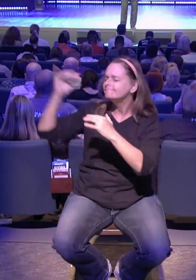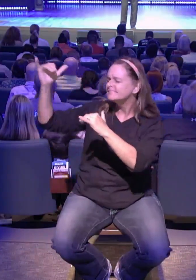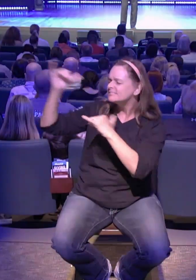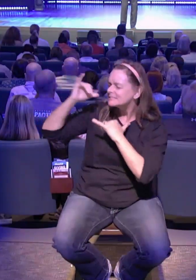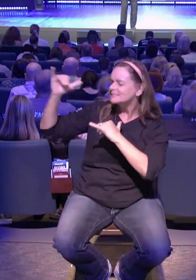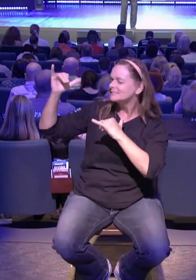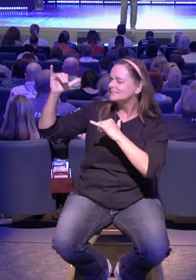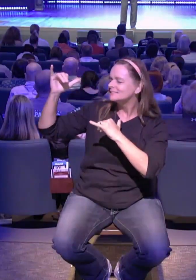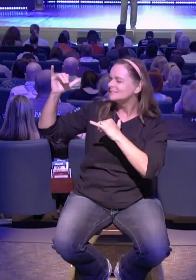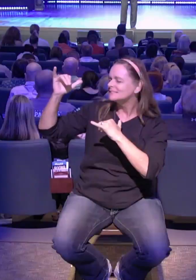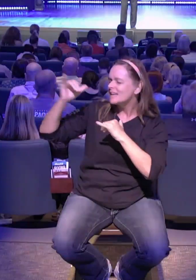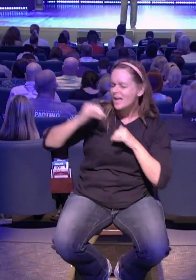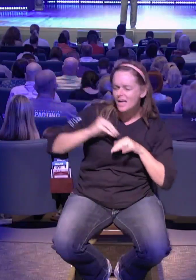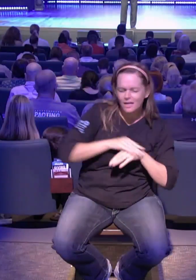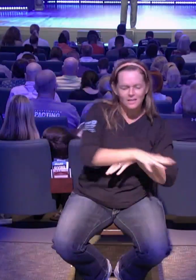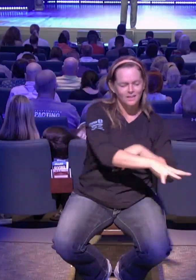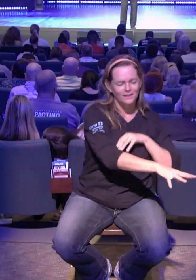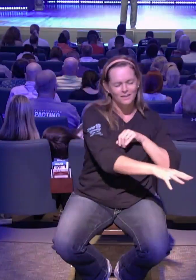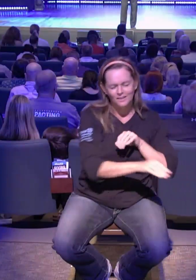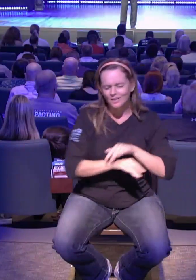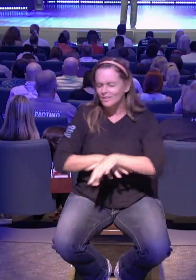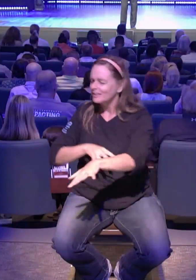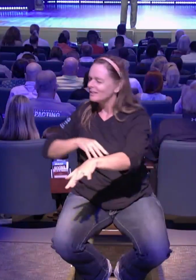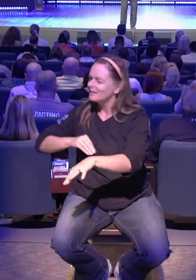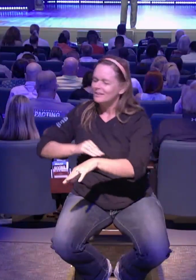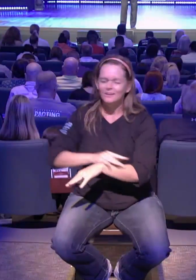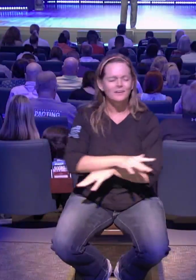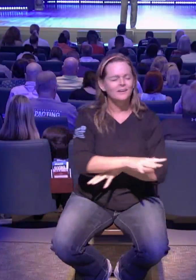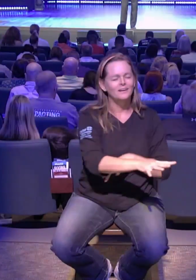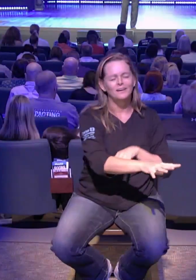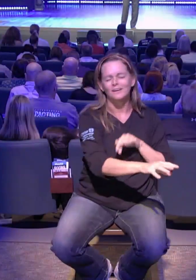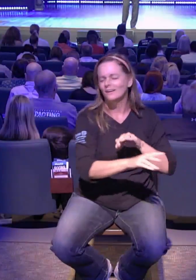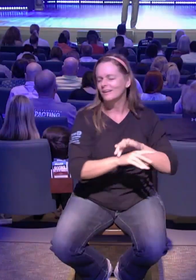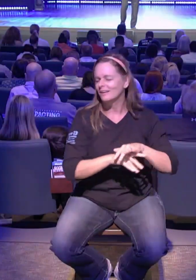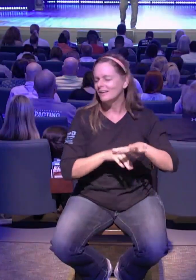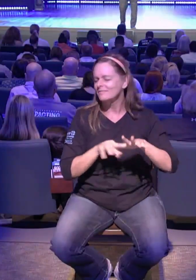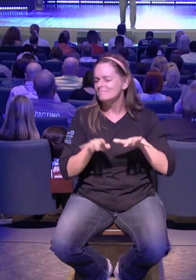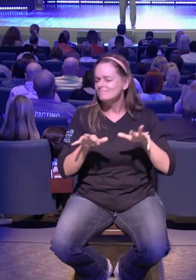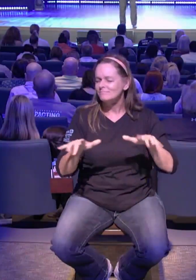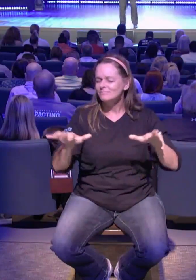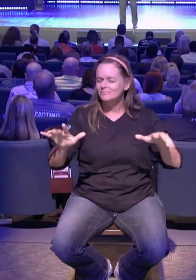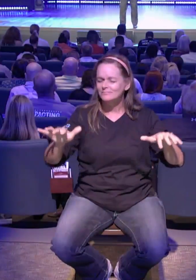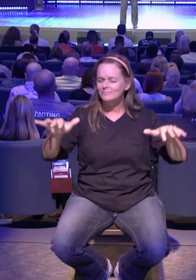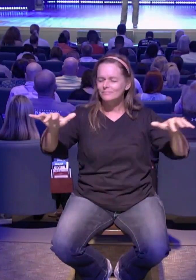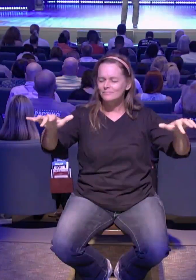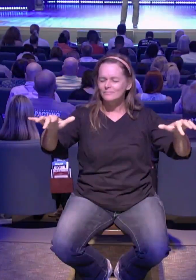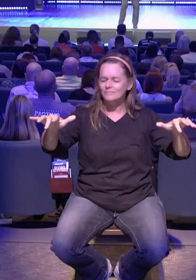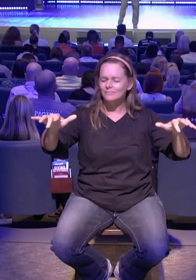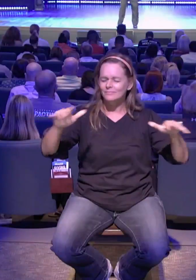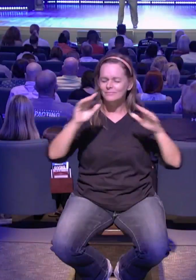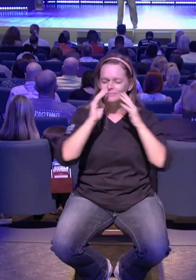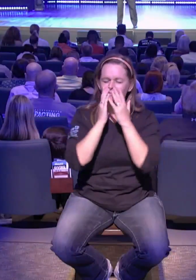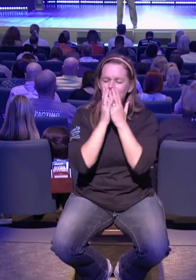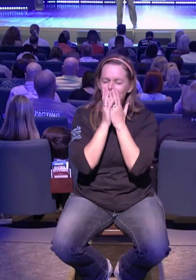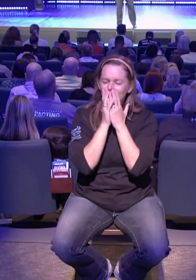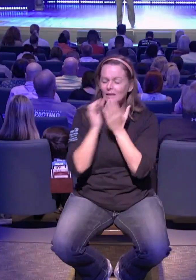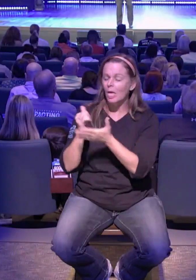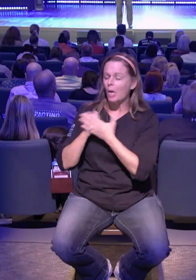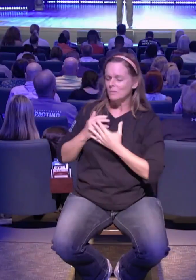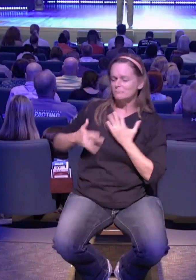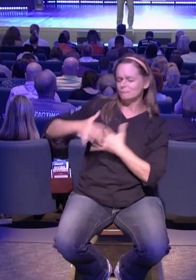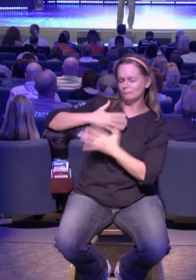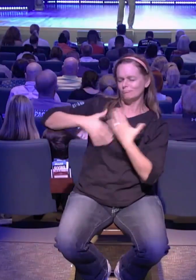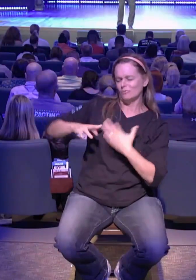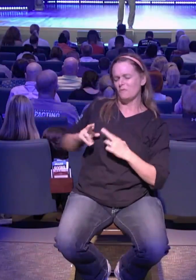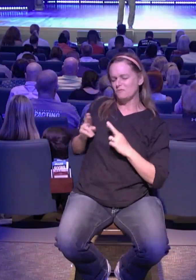that victory in their lives. And Father, we commit ourselves to hang with your people, the